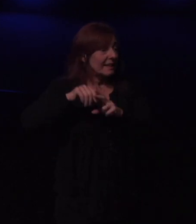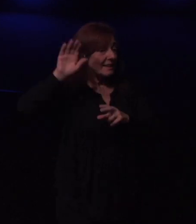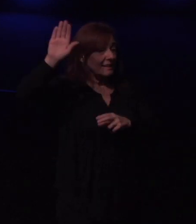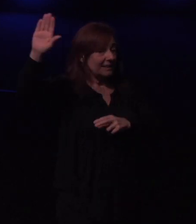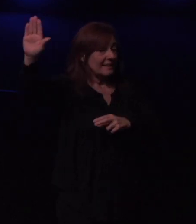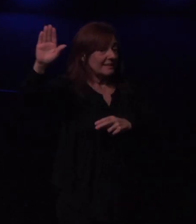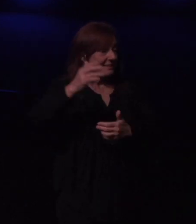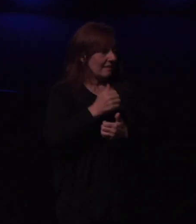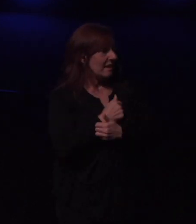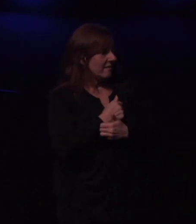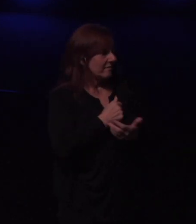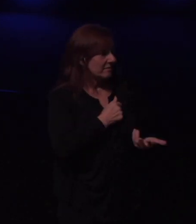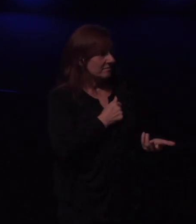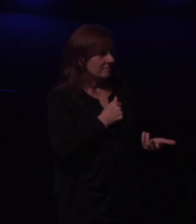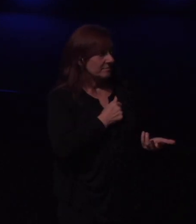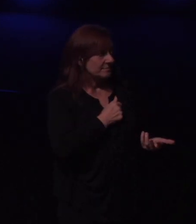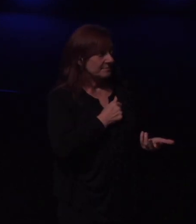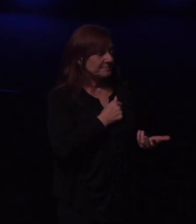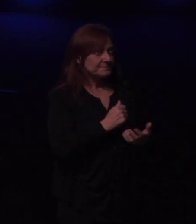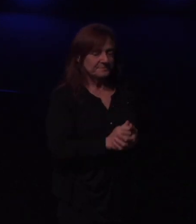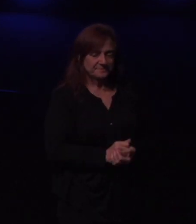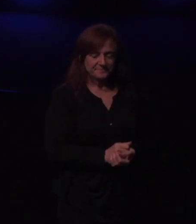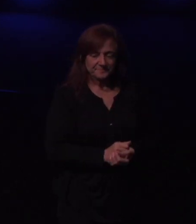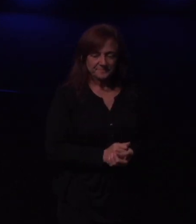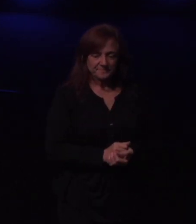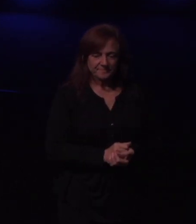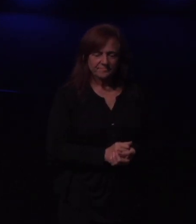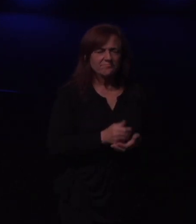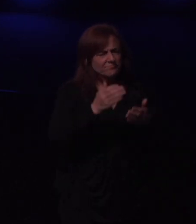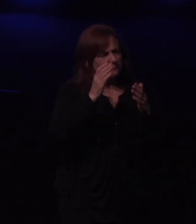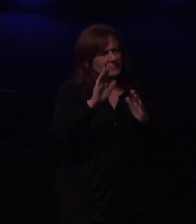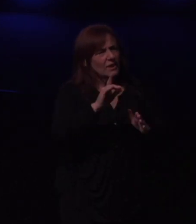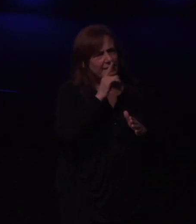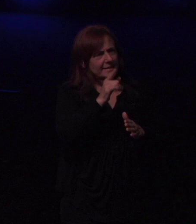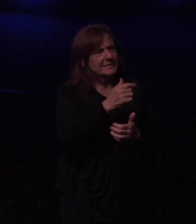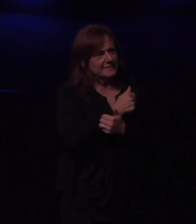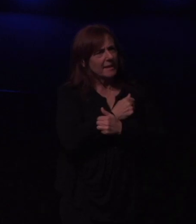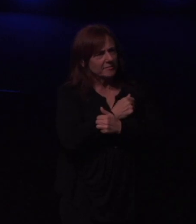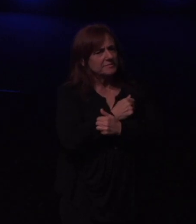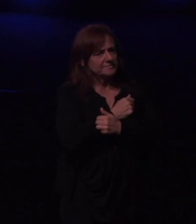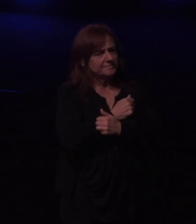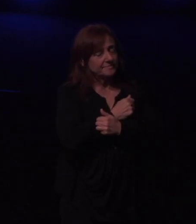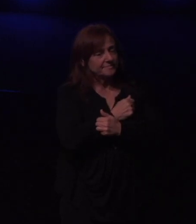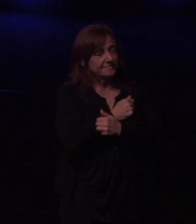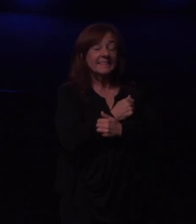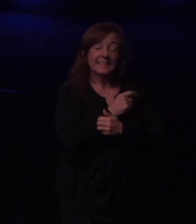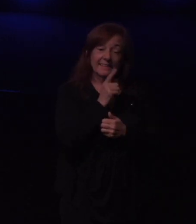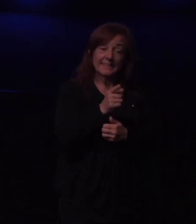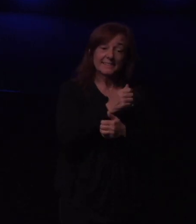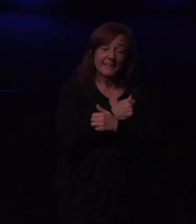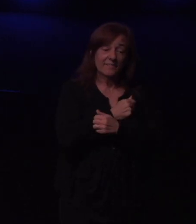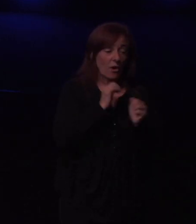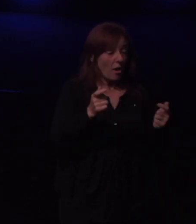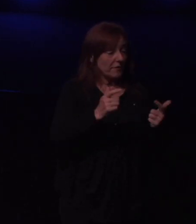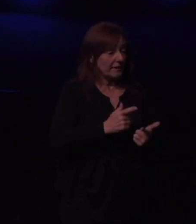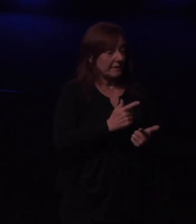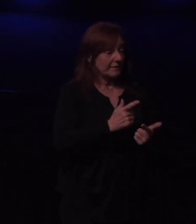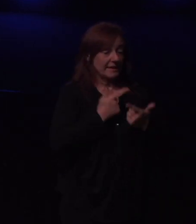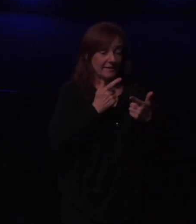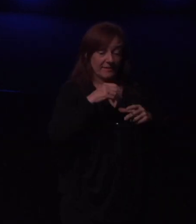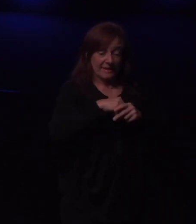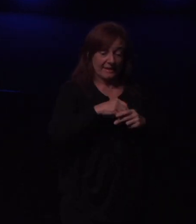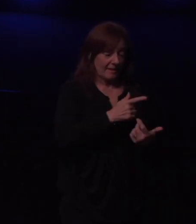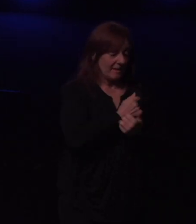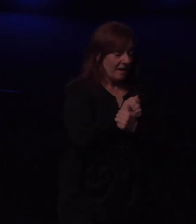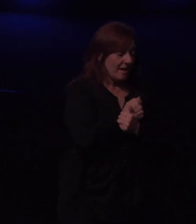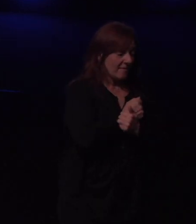his love. God is love, And all who live in love live in God, and